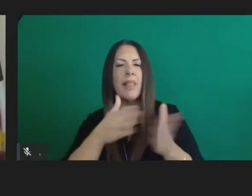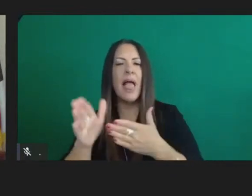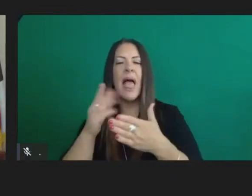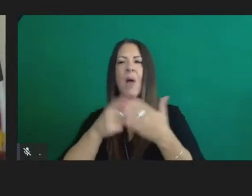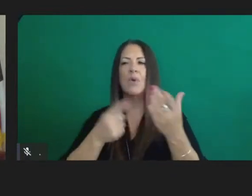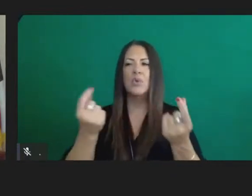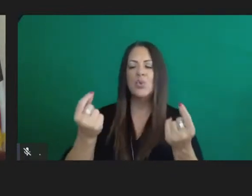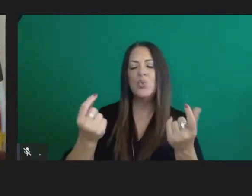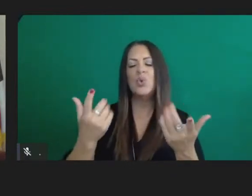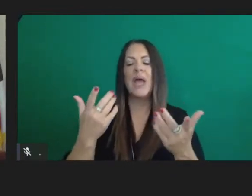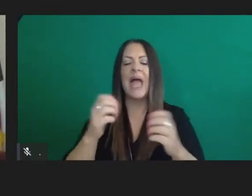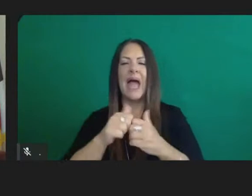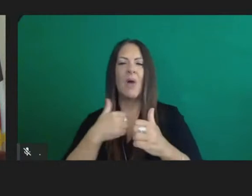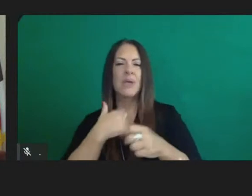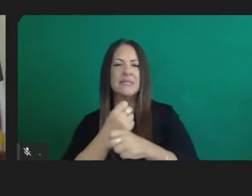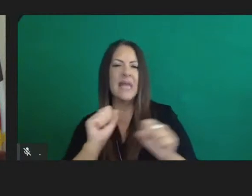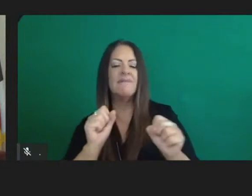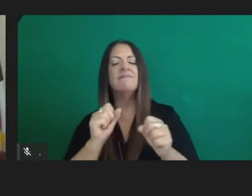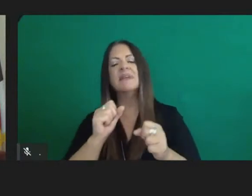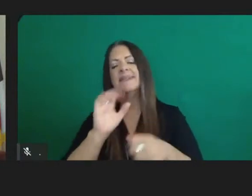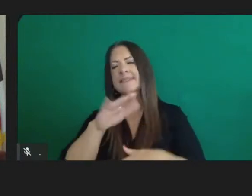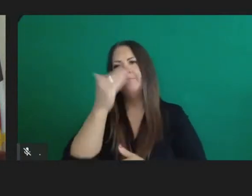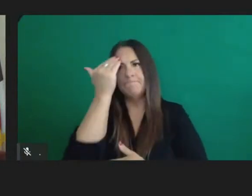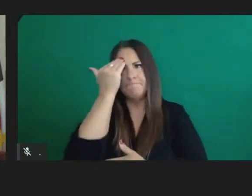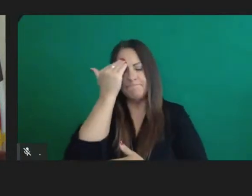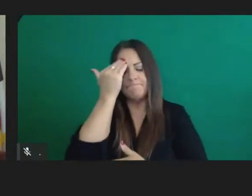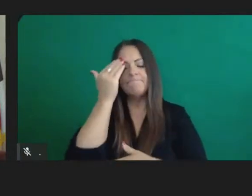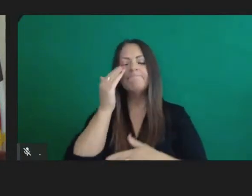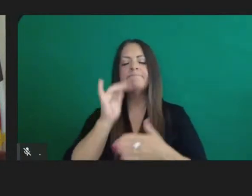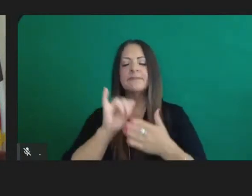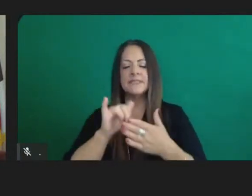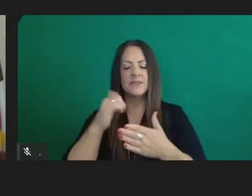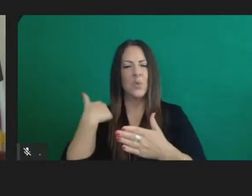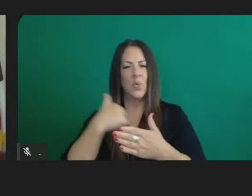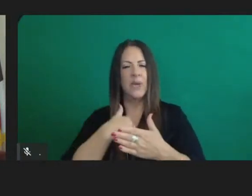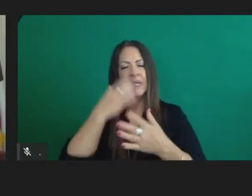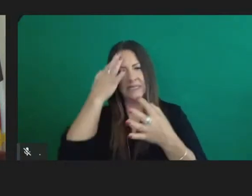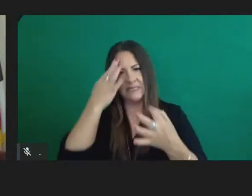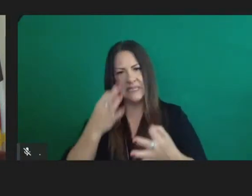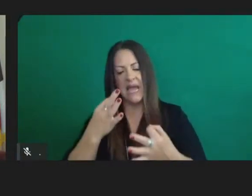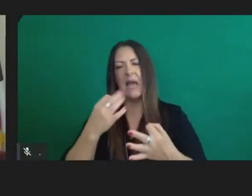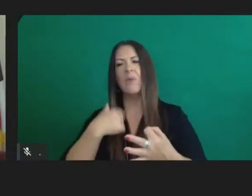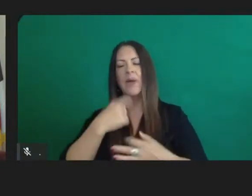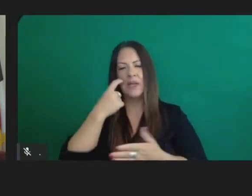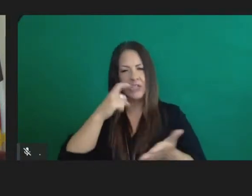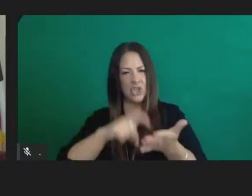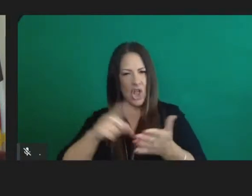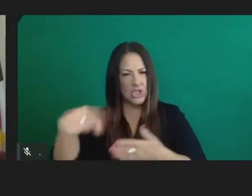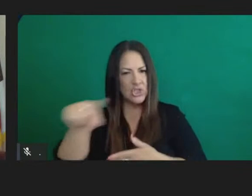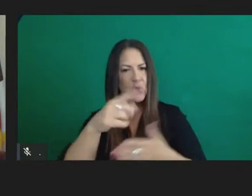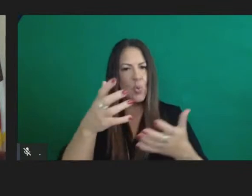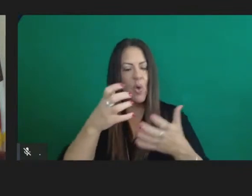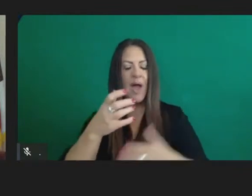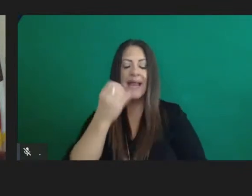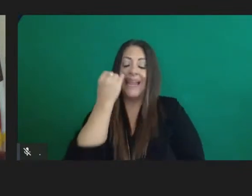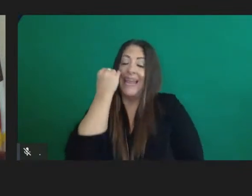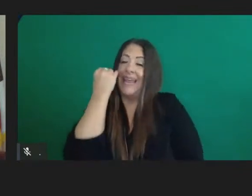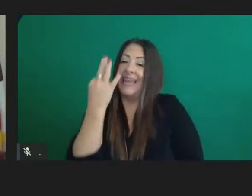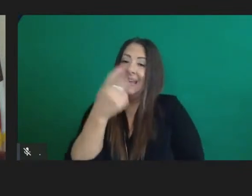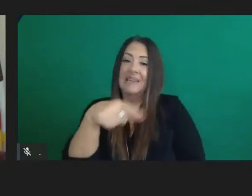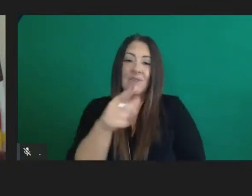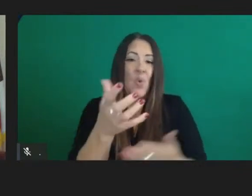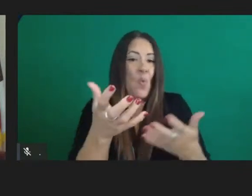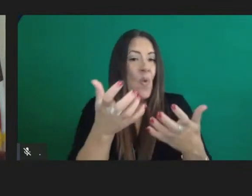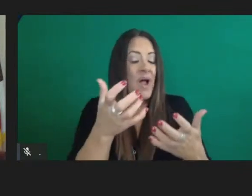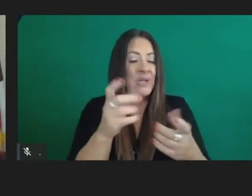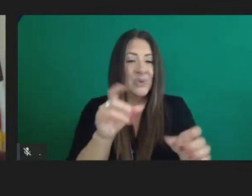will get together in small groups. And the guidance today is an acknowledgement that when that does happen, if it does happen,